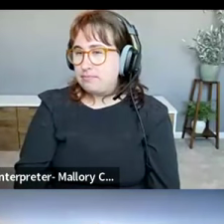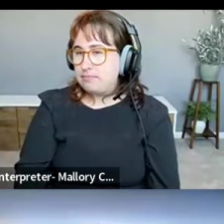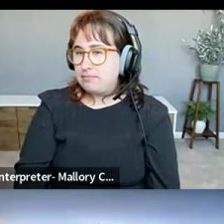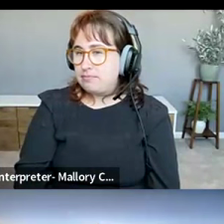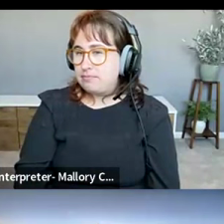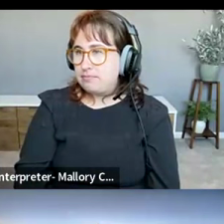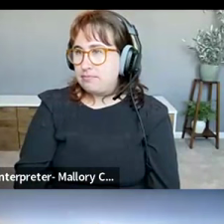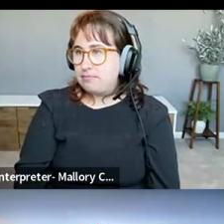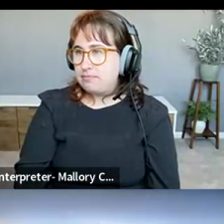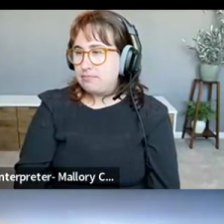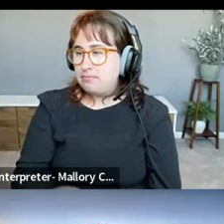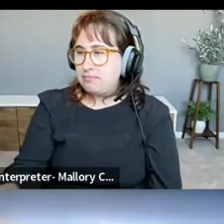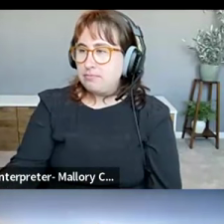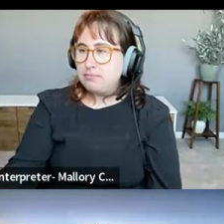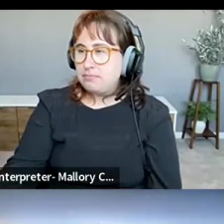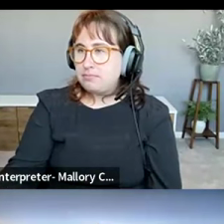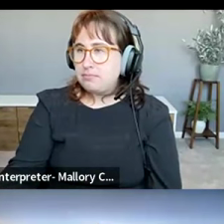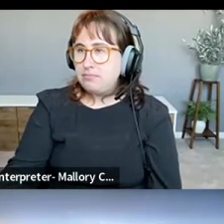here.